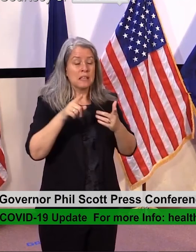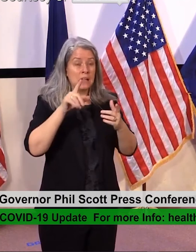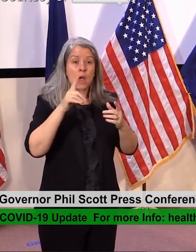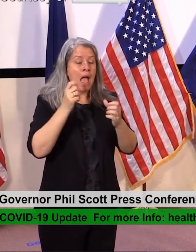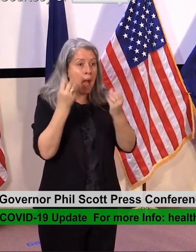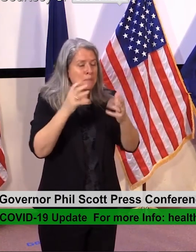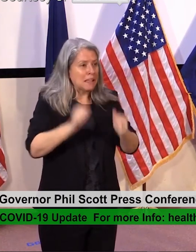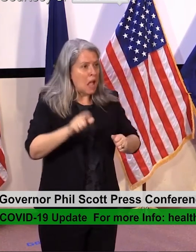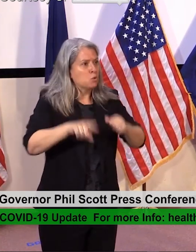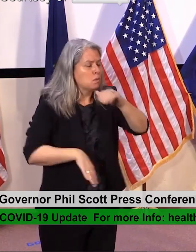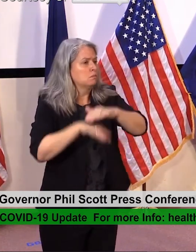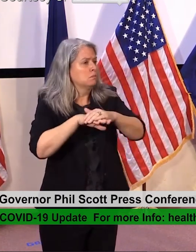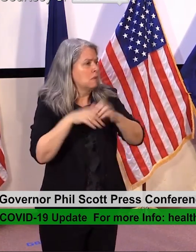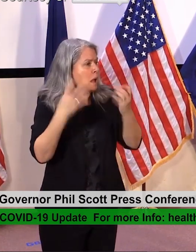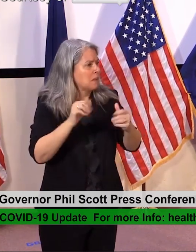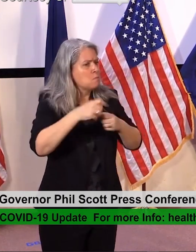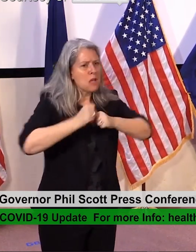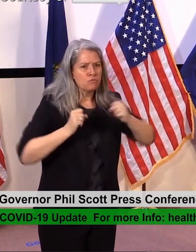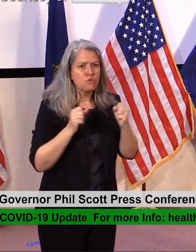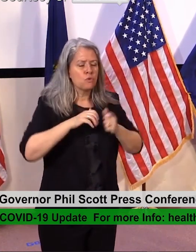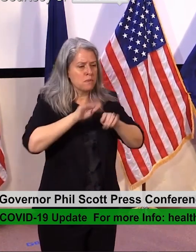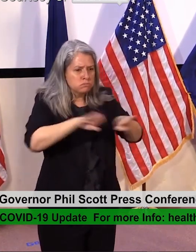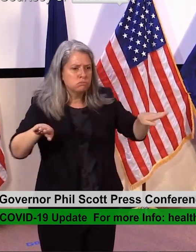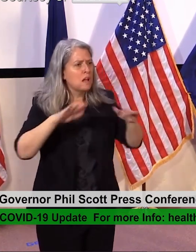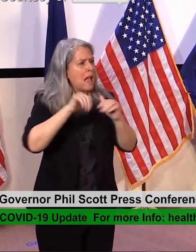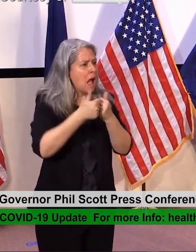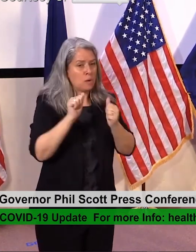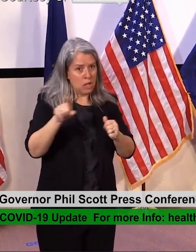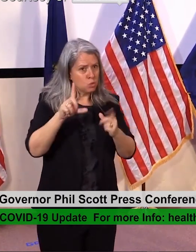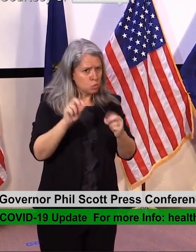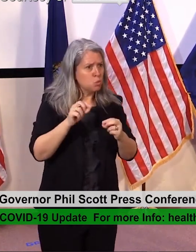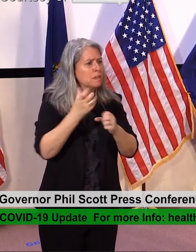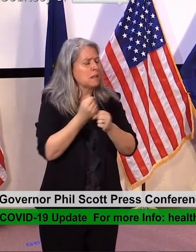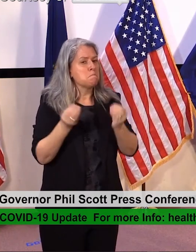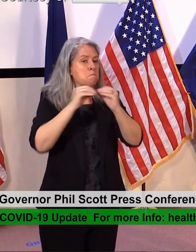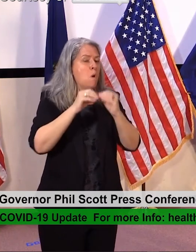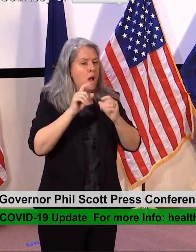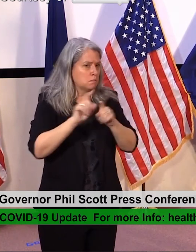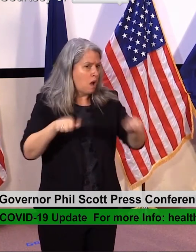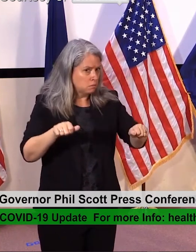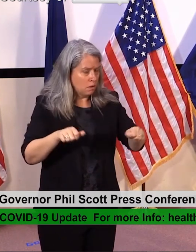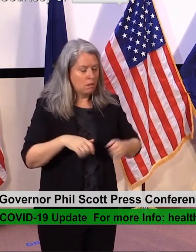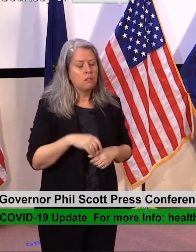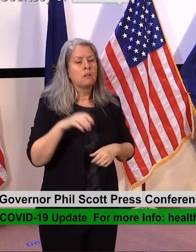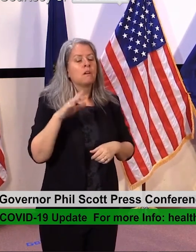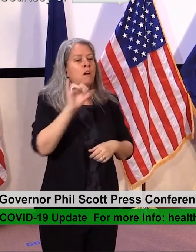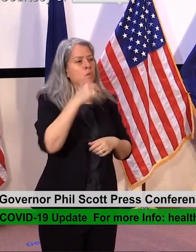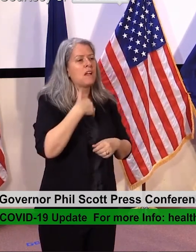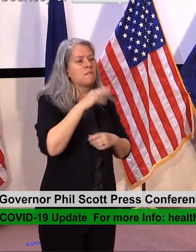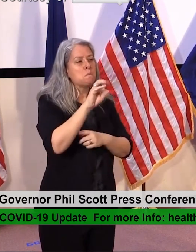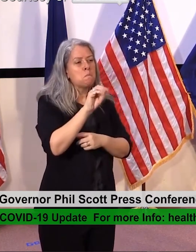up into their hospital. So we also have mobile units that Michael Shirling will probably talk